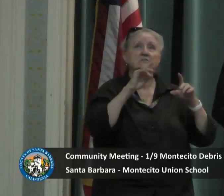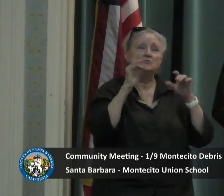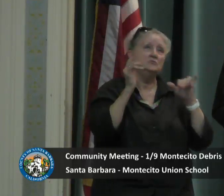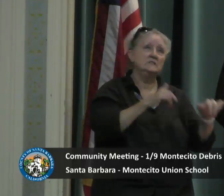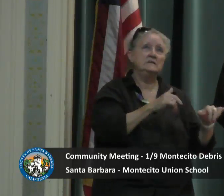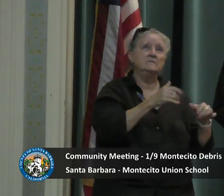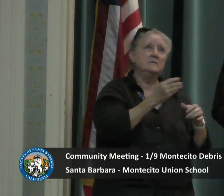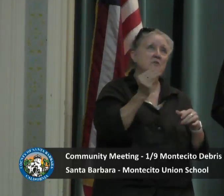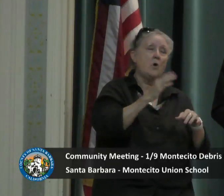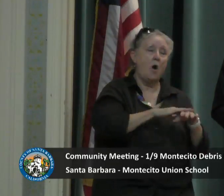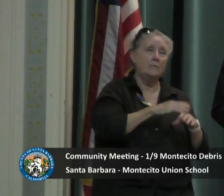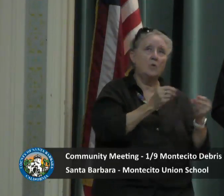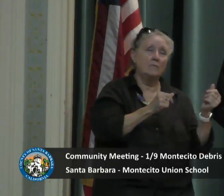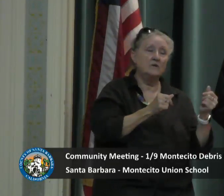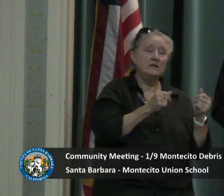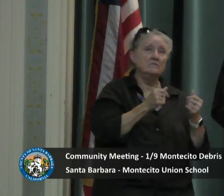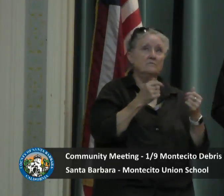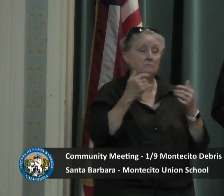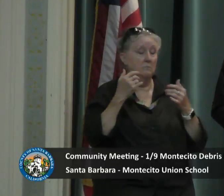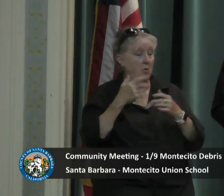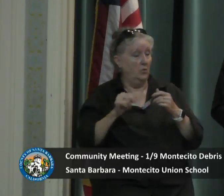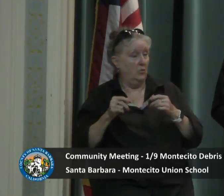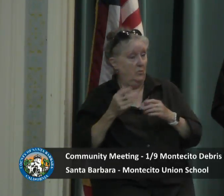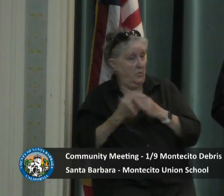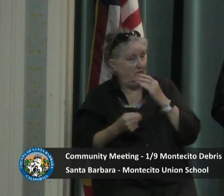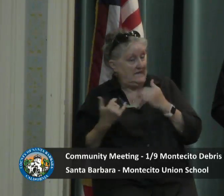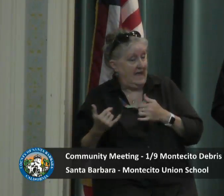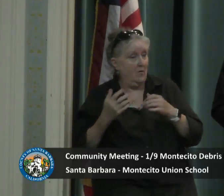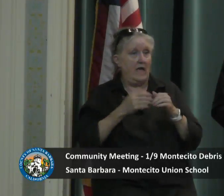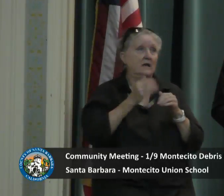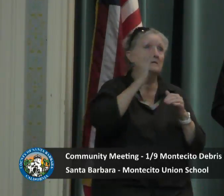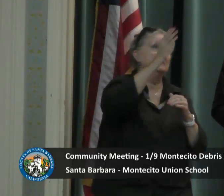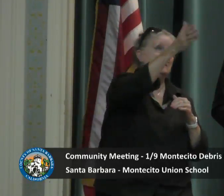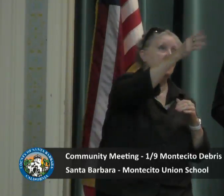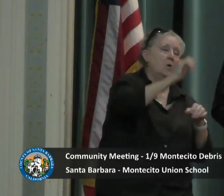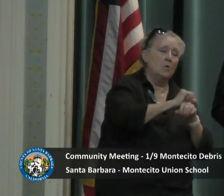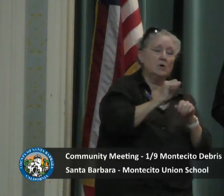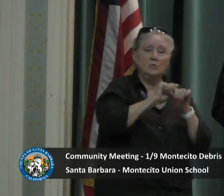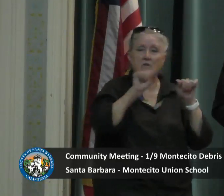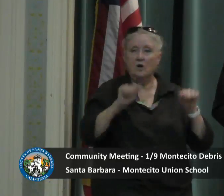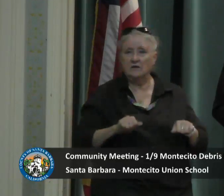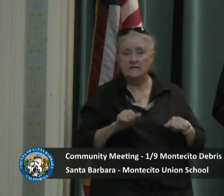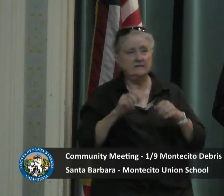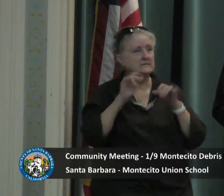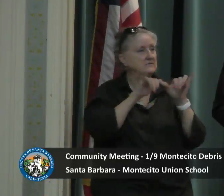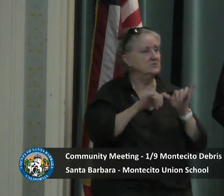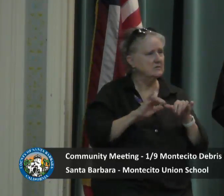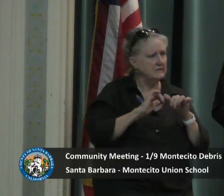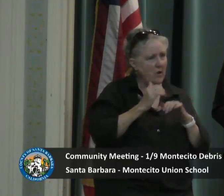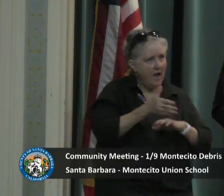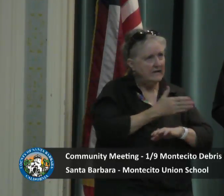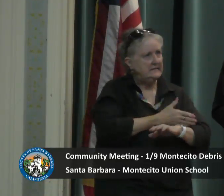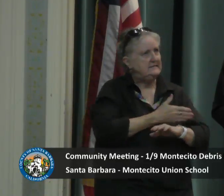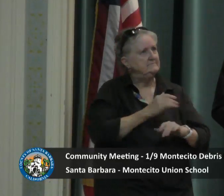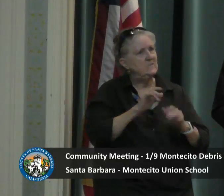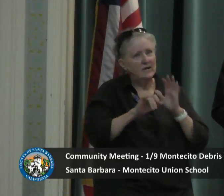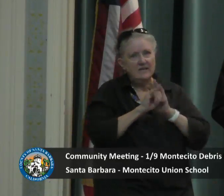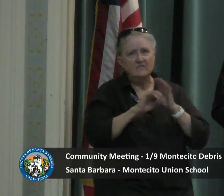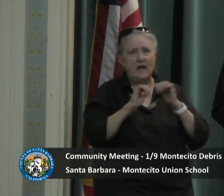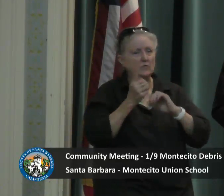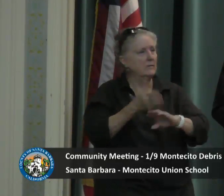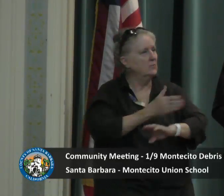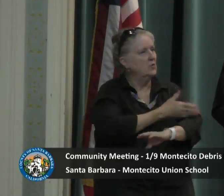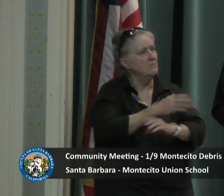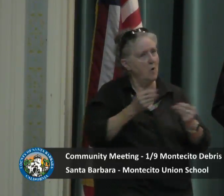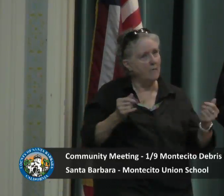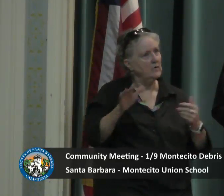property, both in the short term and the long term, to work with your architects and engineers to identify how to improve your property with the material on